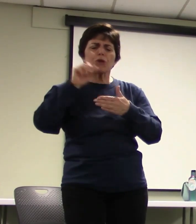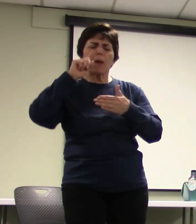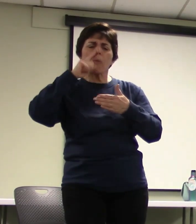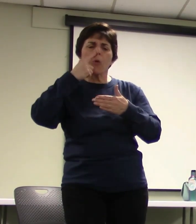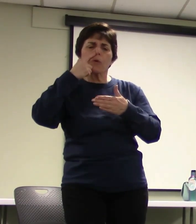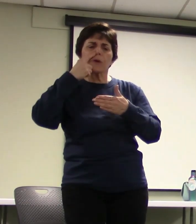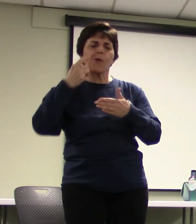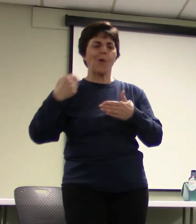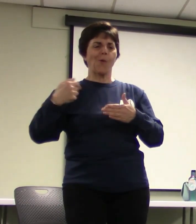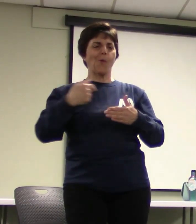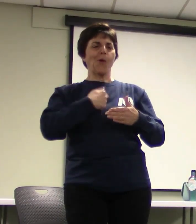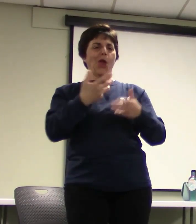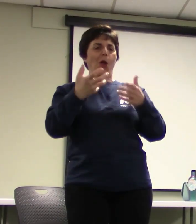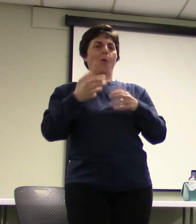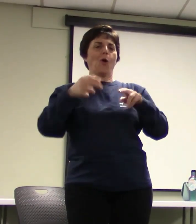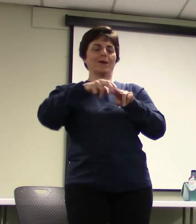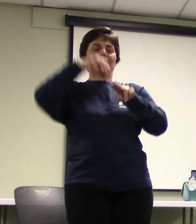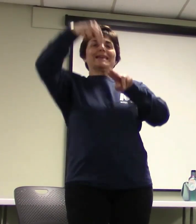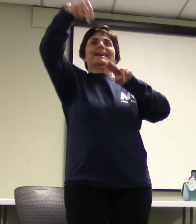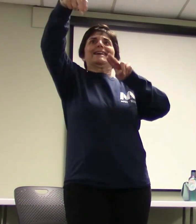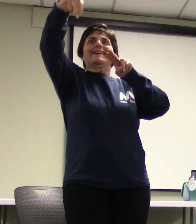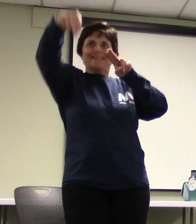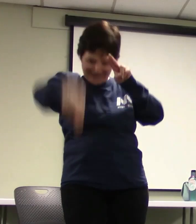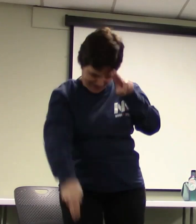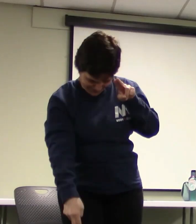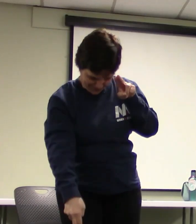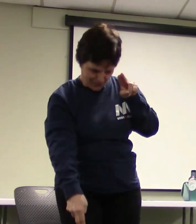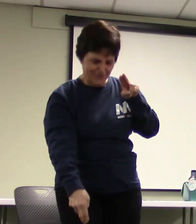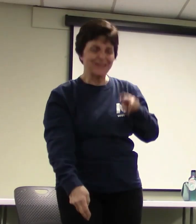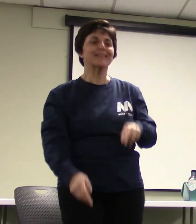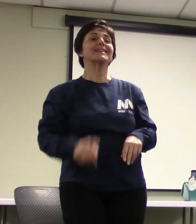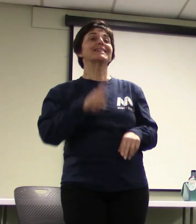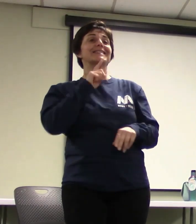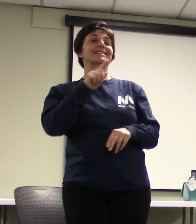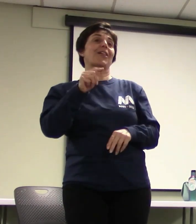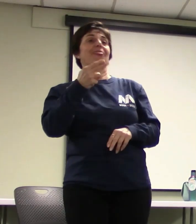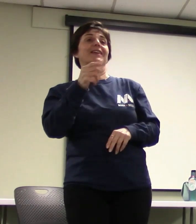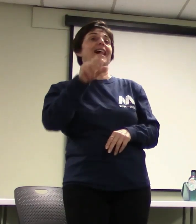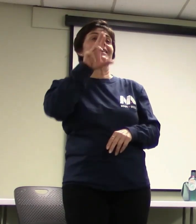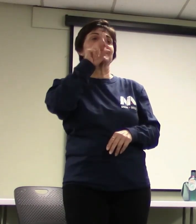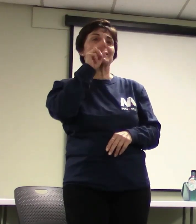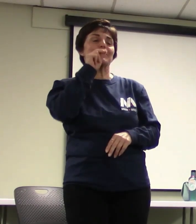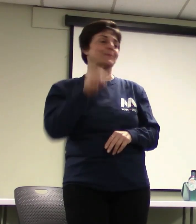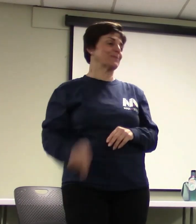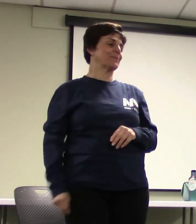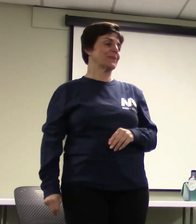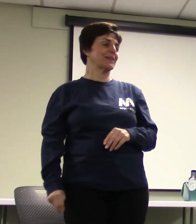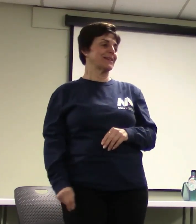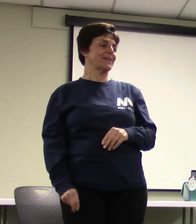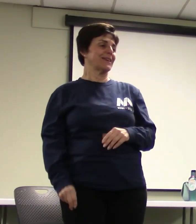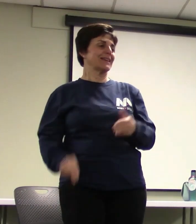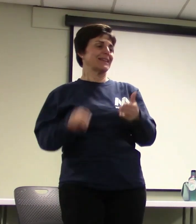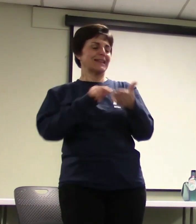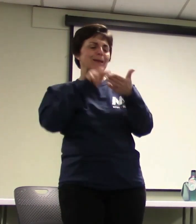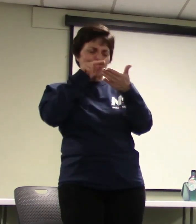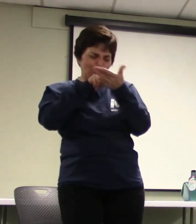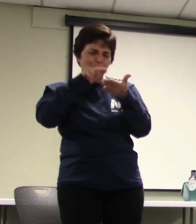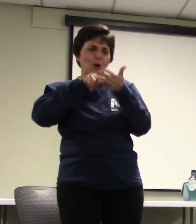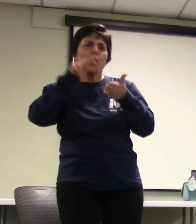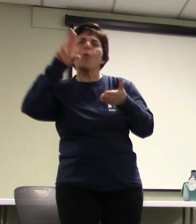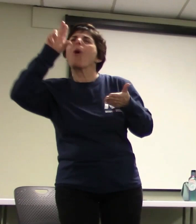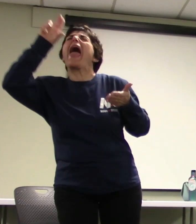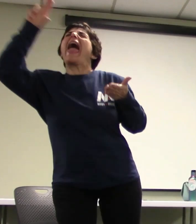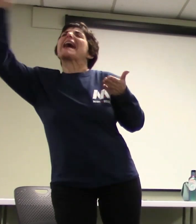boring. We'd like a diving board. Sincerely, the ducks. Click,